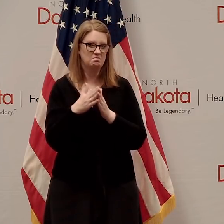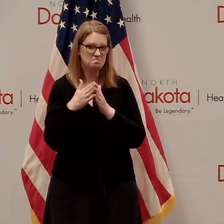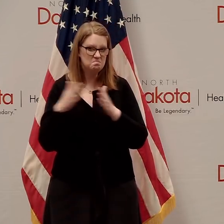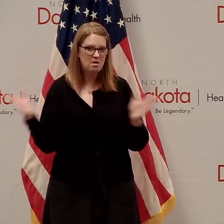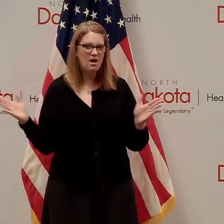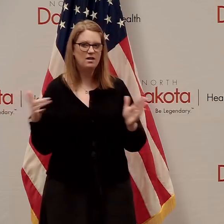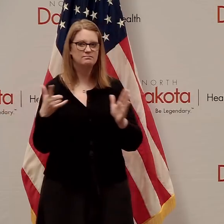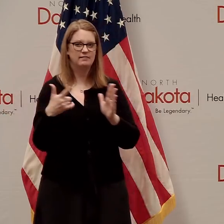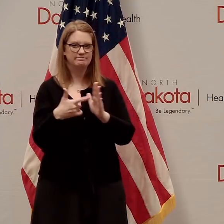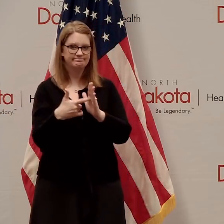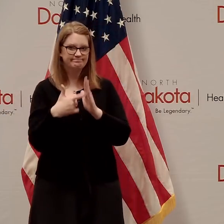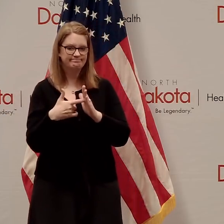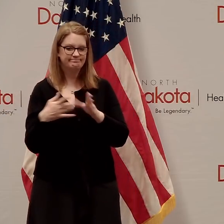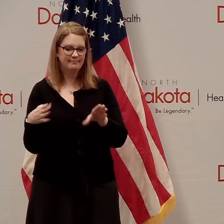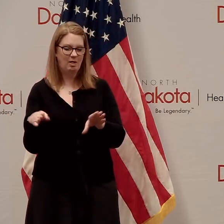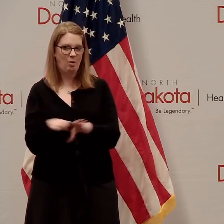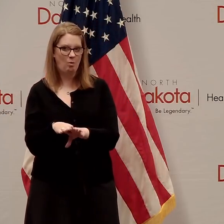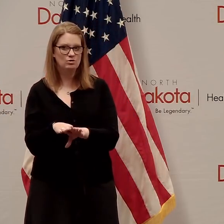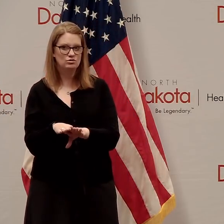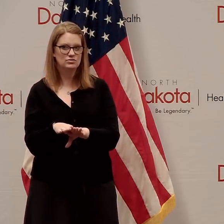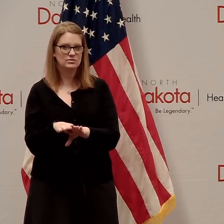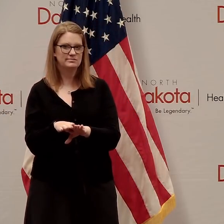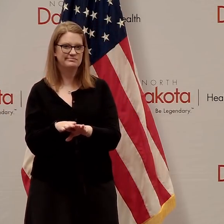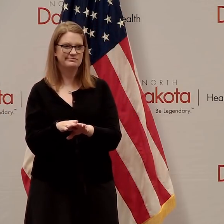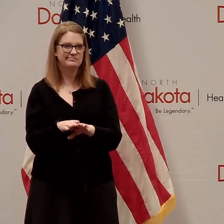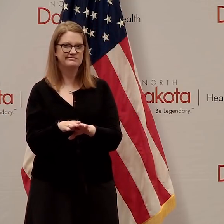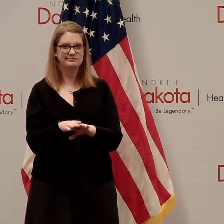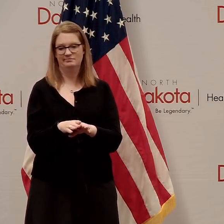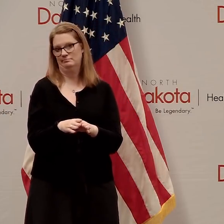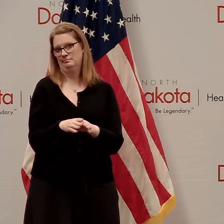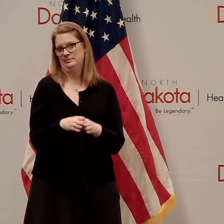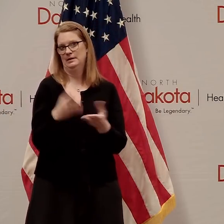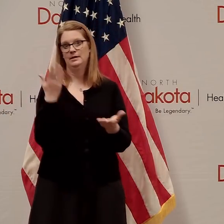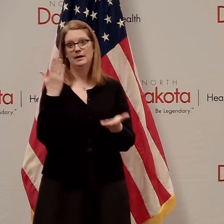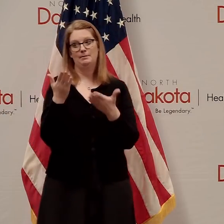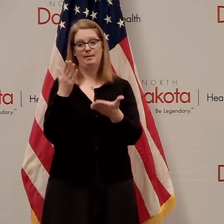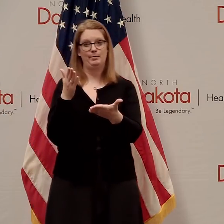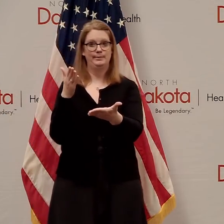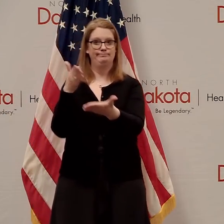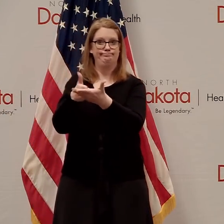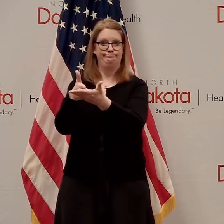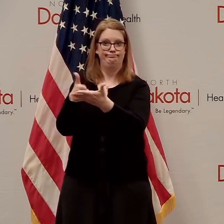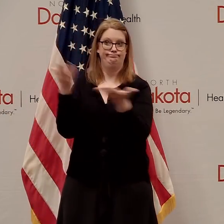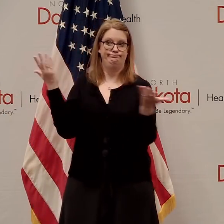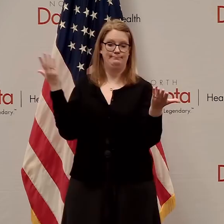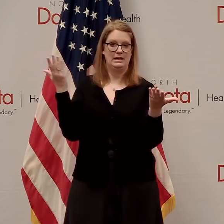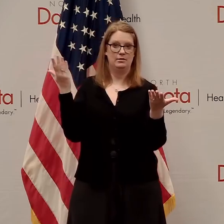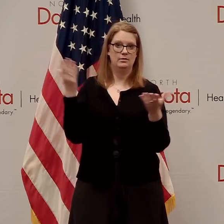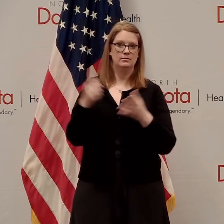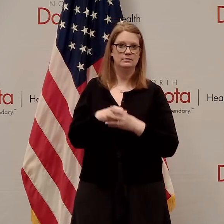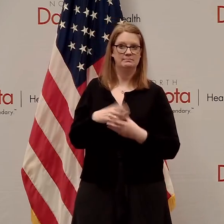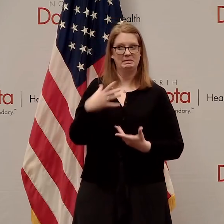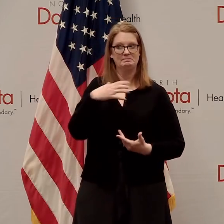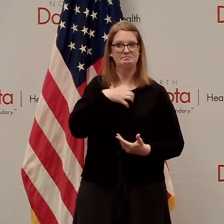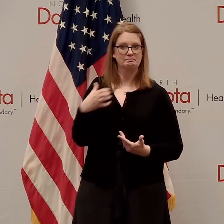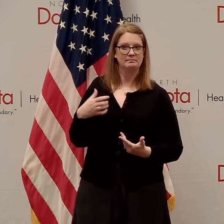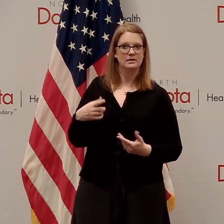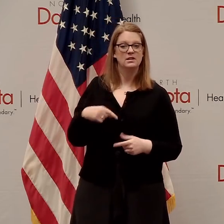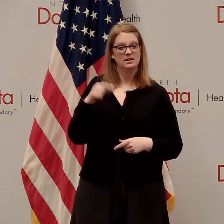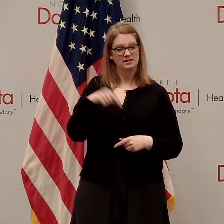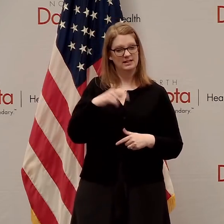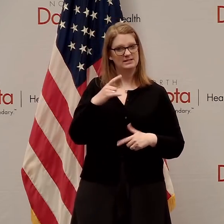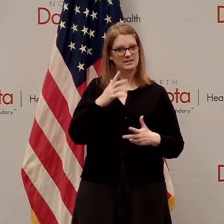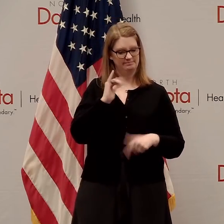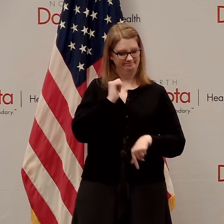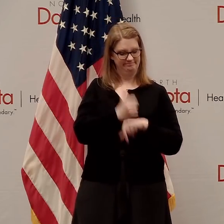closures, I think you might see this be challenged. I mean, our country's built on civil liberties. It's built on